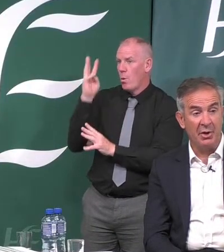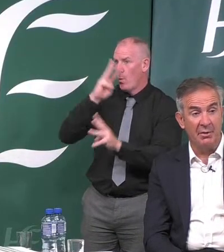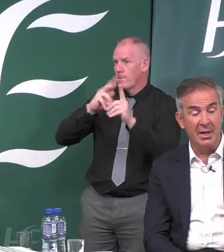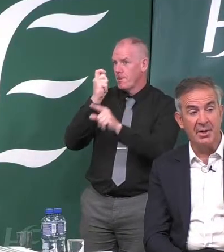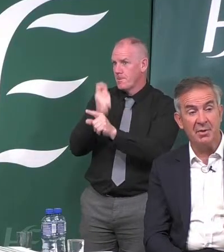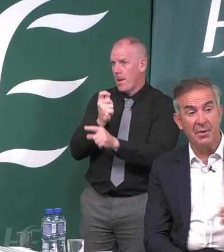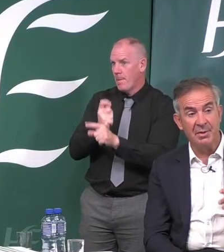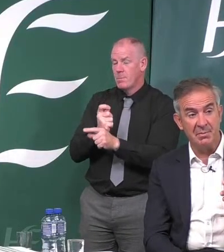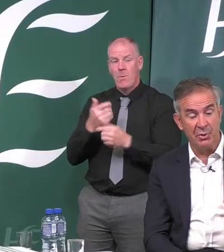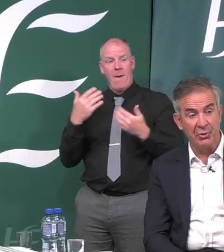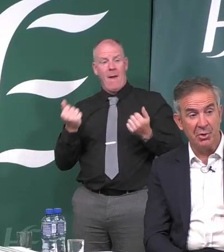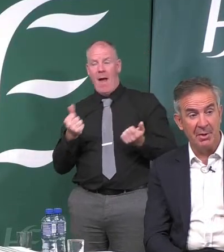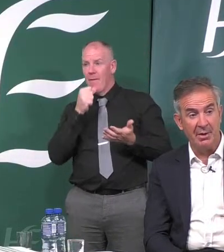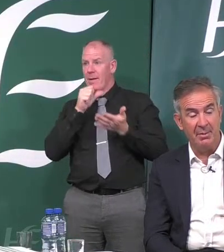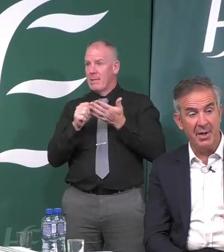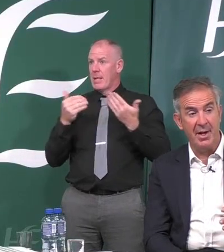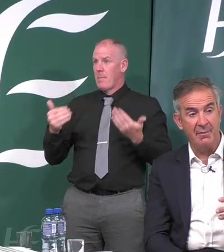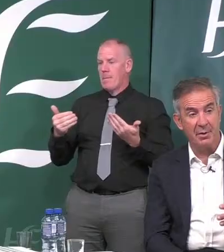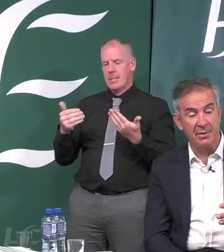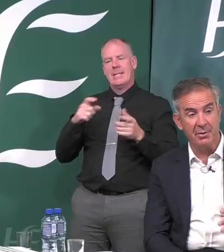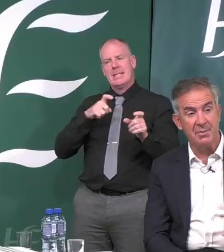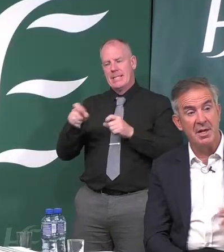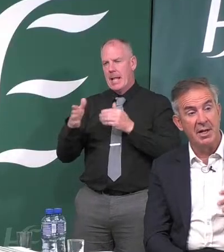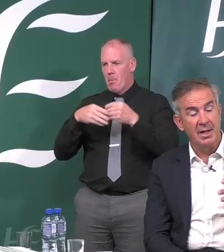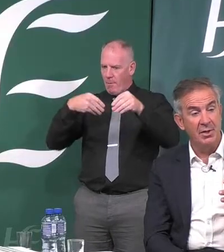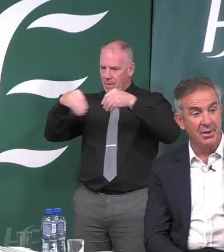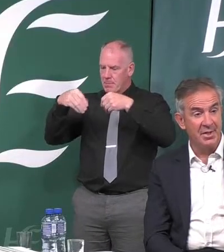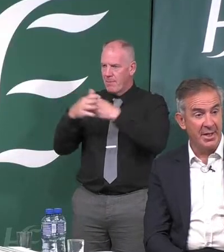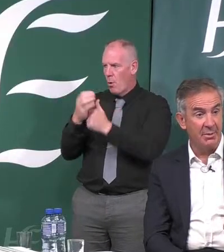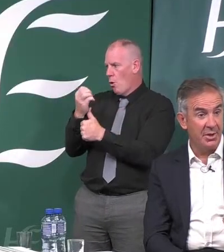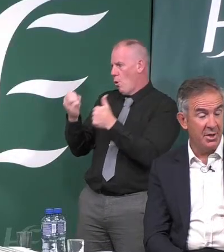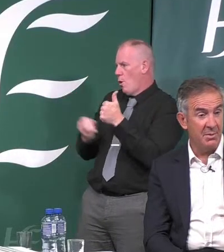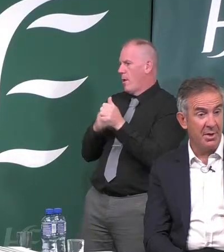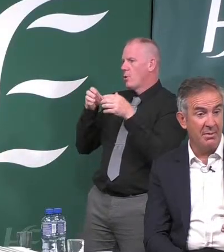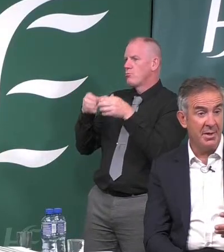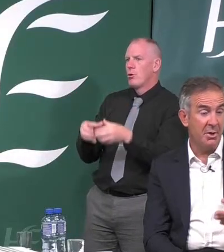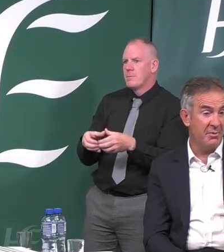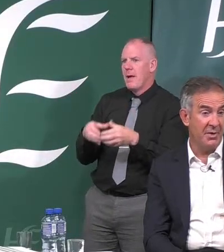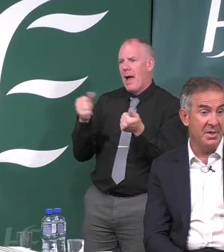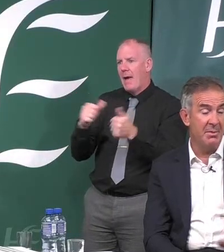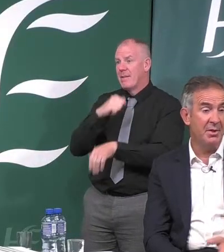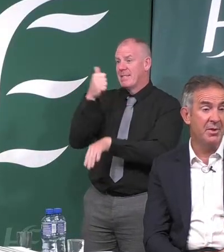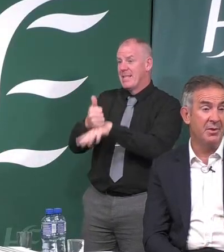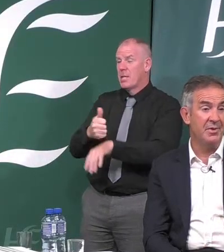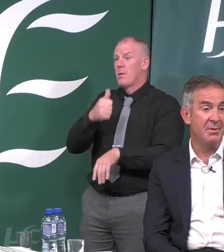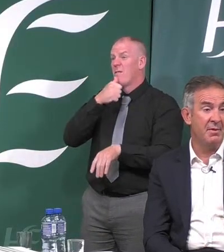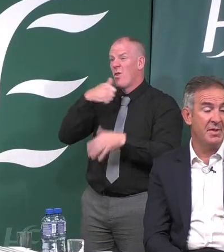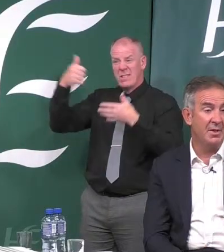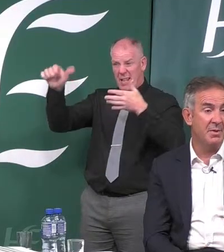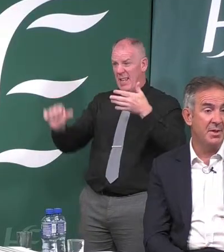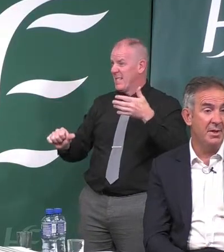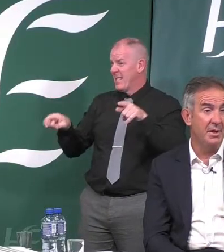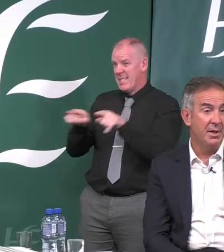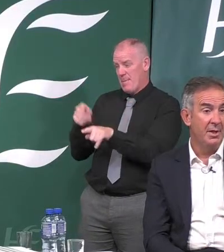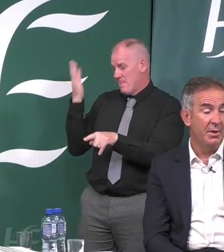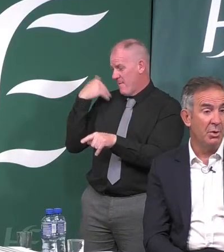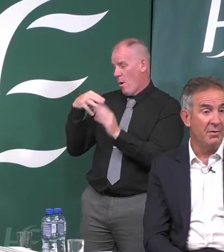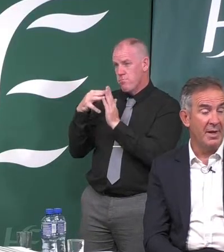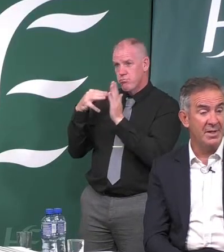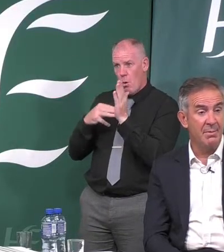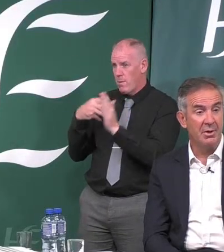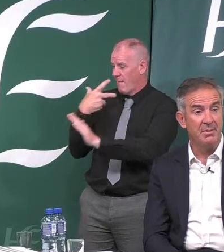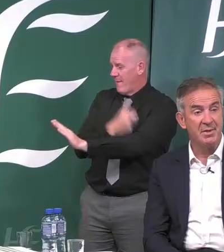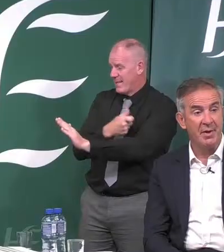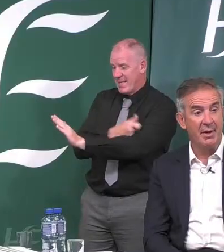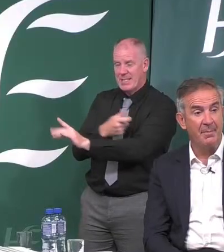that we have the current letter. There is more scope clearly within that for other groups. It does set out the initial priority groups, very similar to those that we've dealt with in the